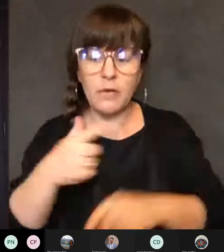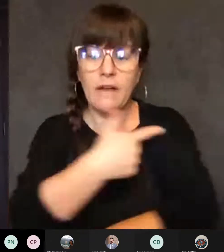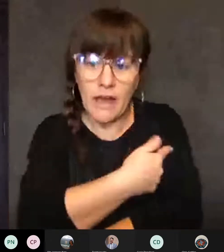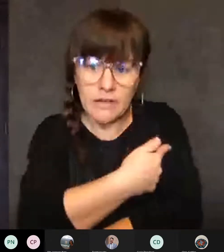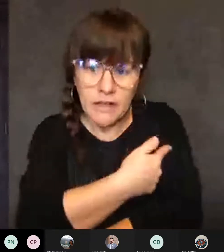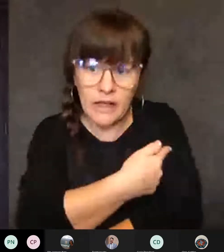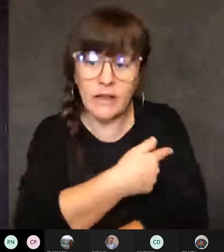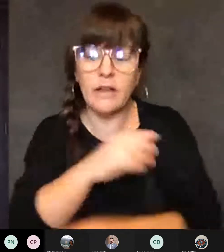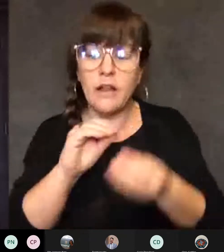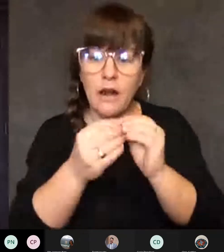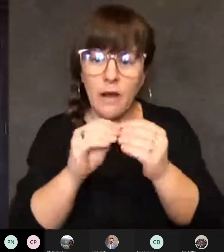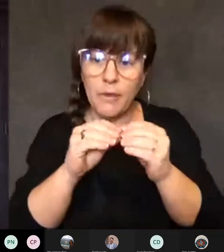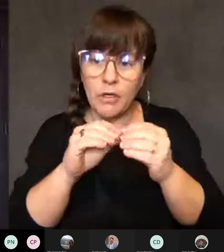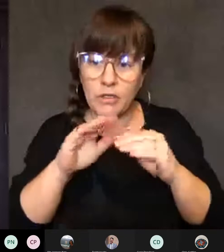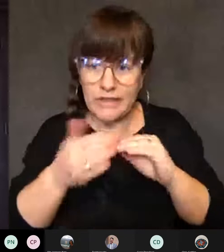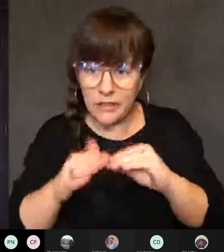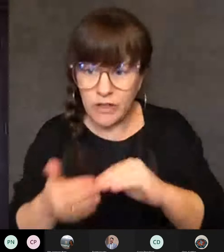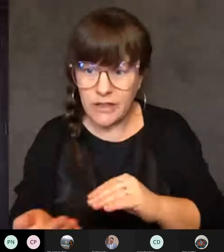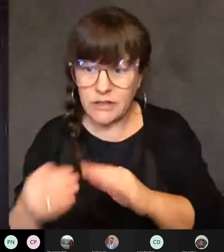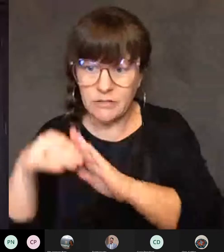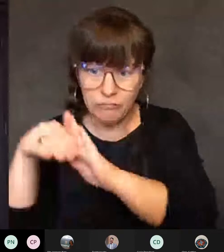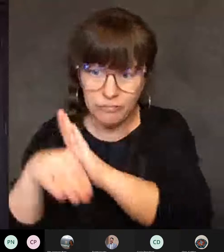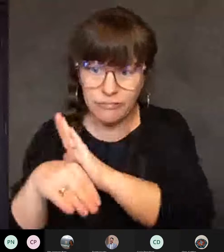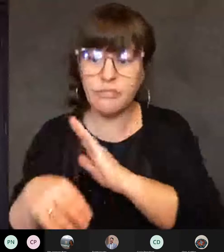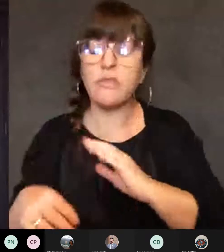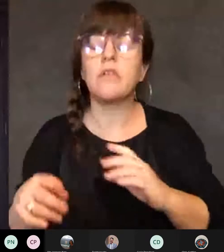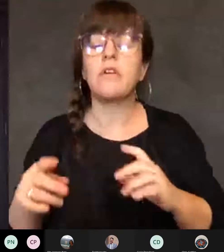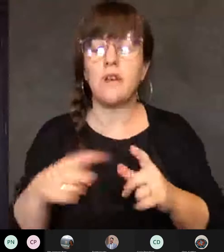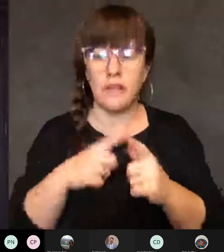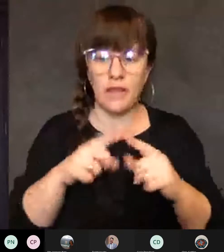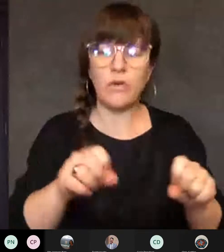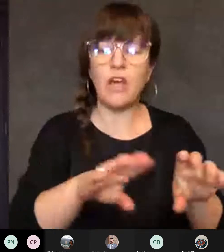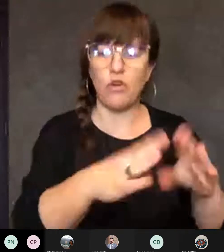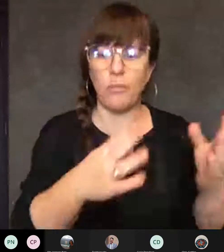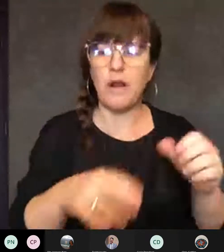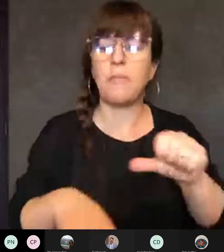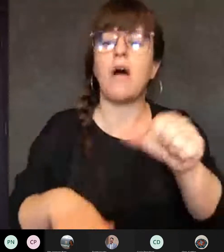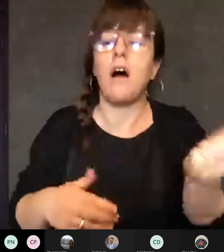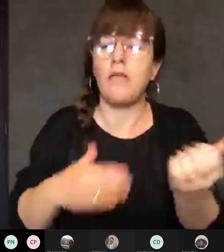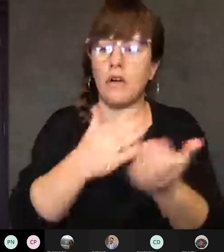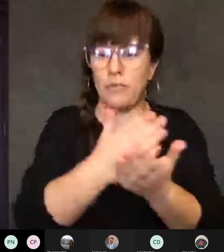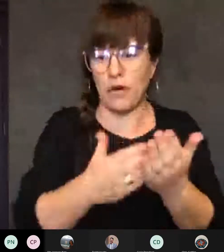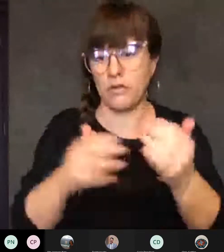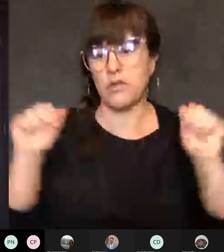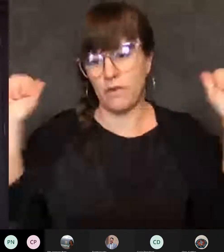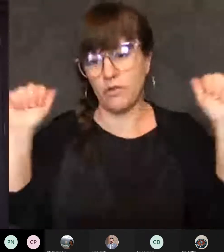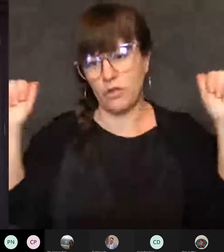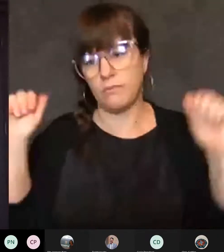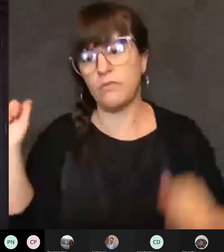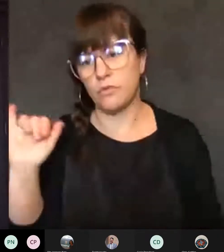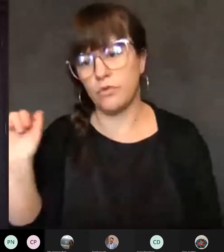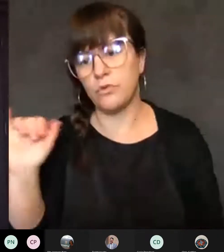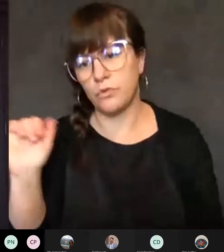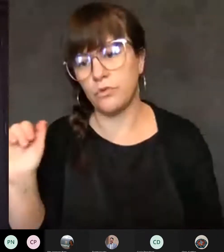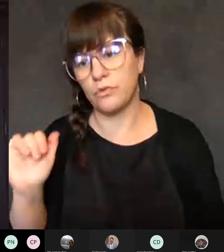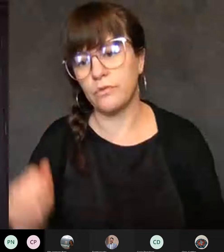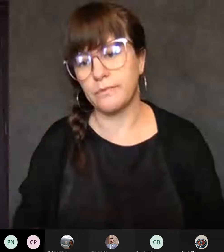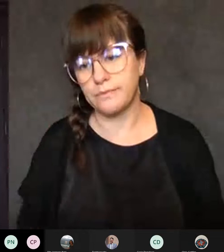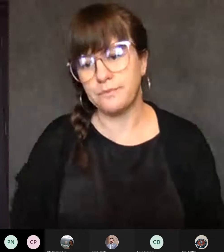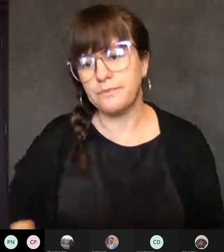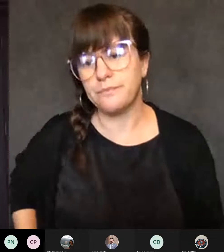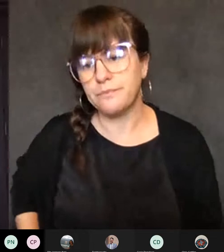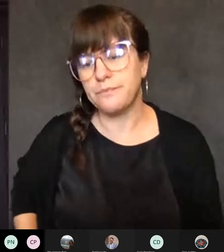case counts go down, we'll be able to open up other parts of the fitness center so that we can, let people get